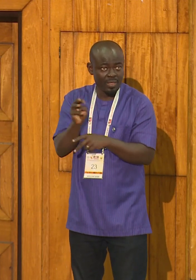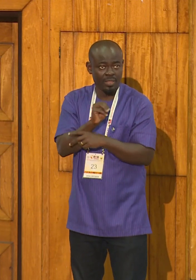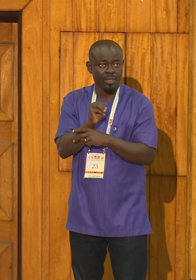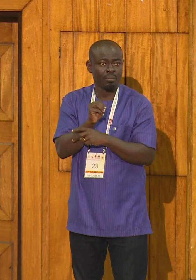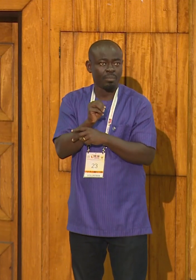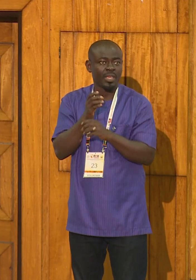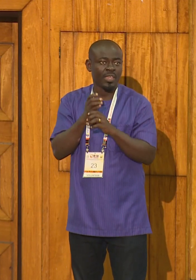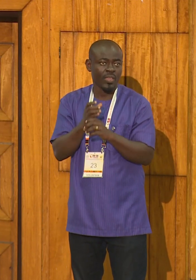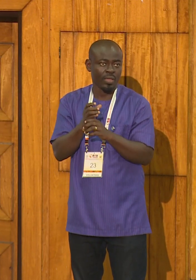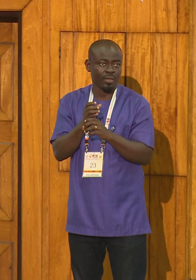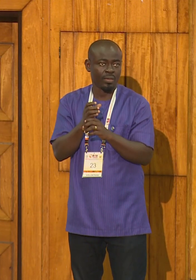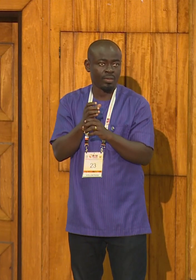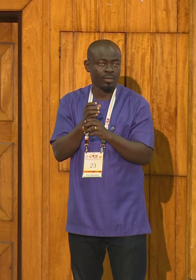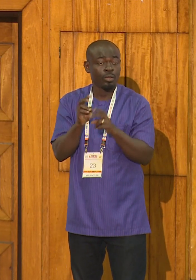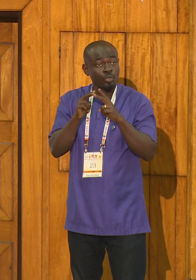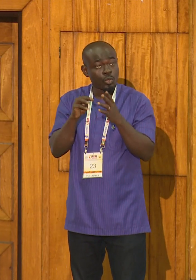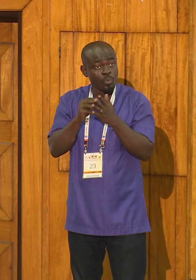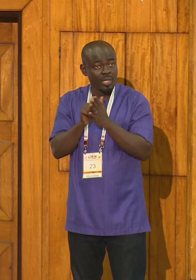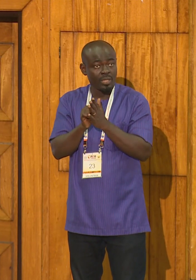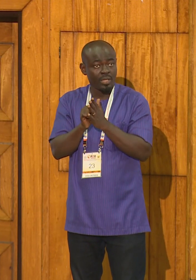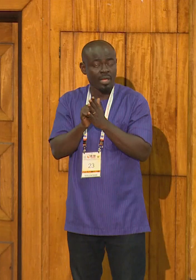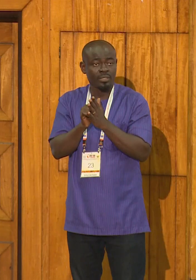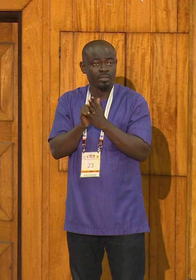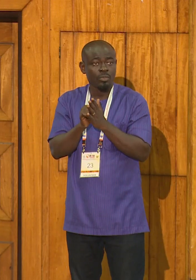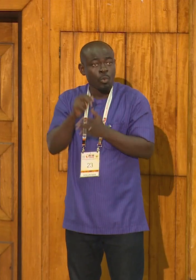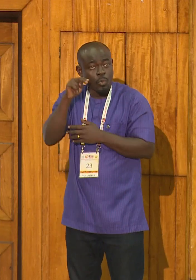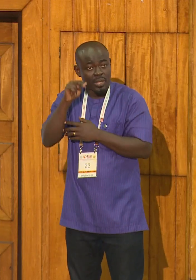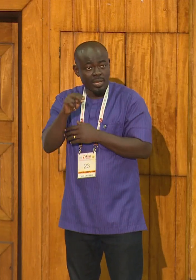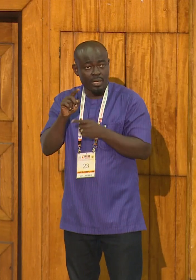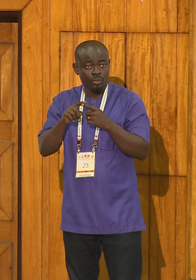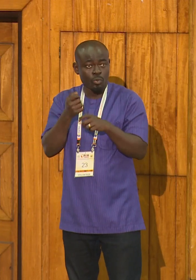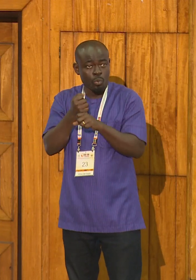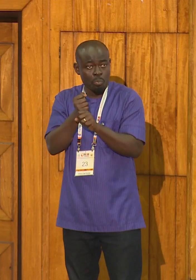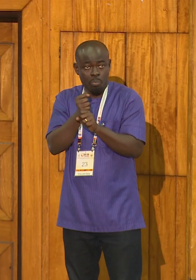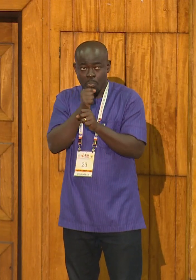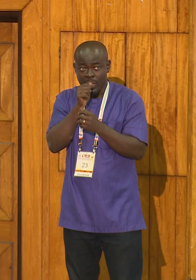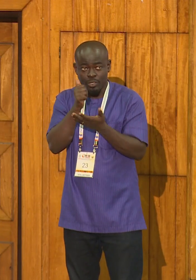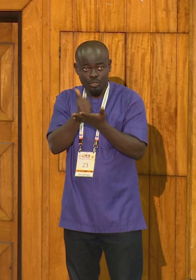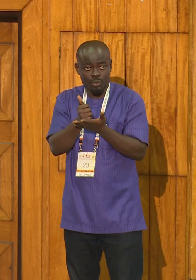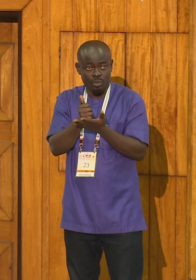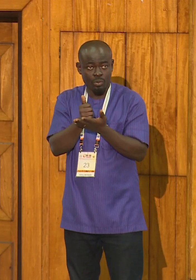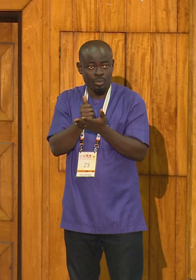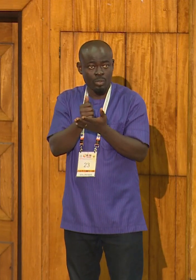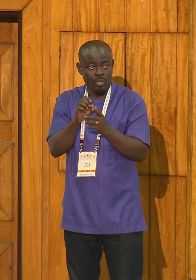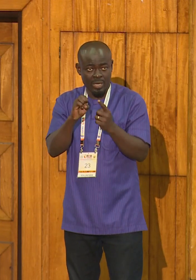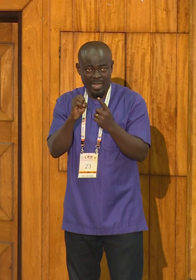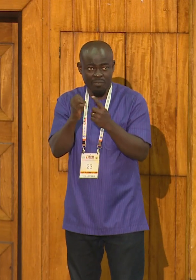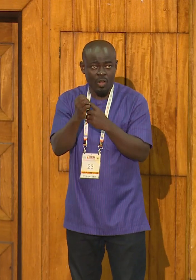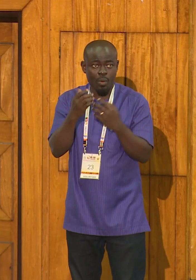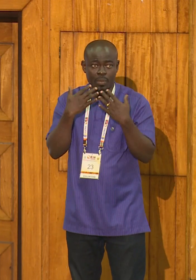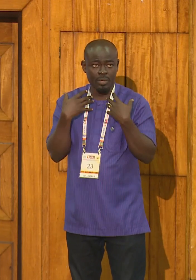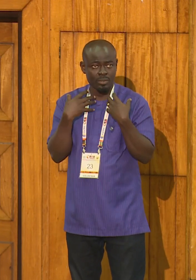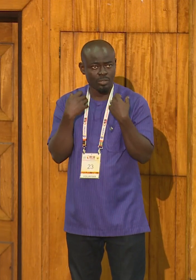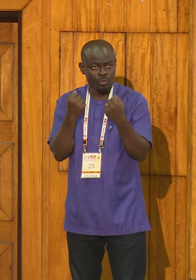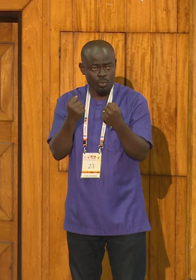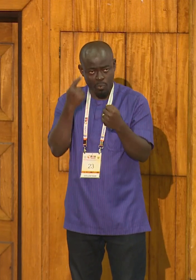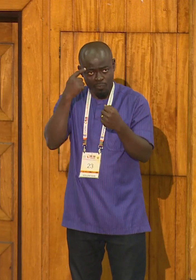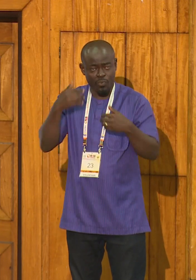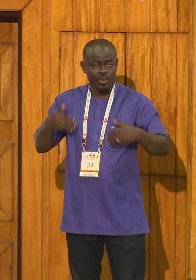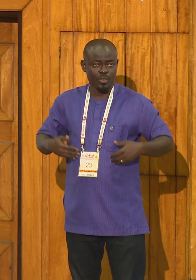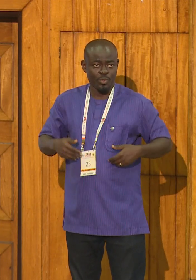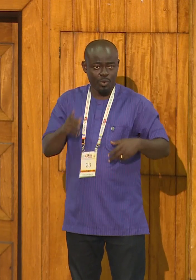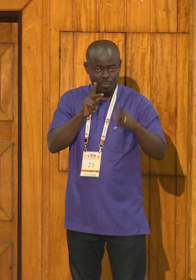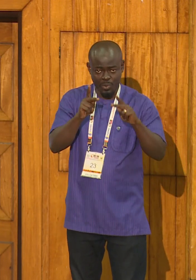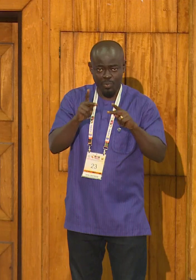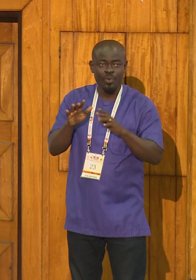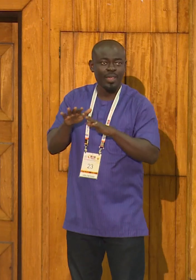in care. So it meant that we needed to make sure that the whole environment was conducive for the adolescent and the